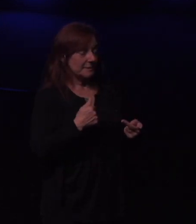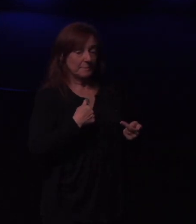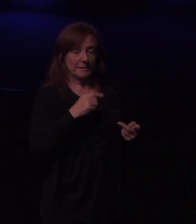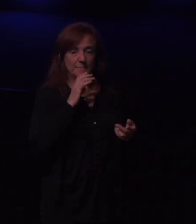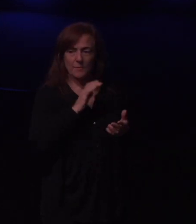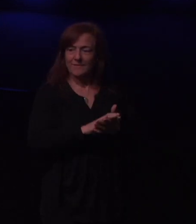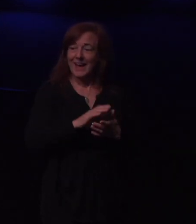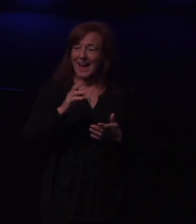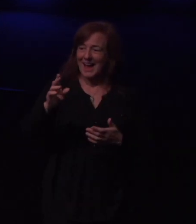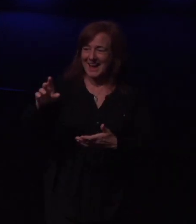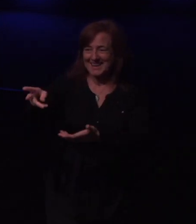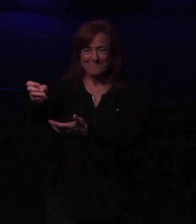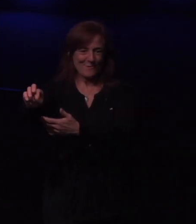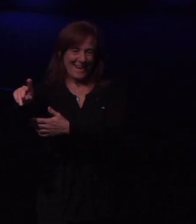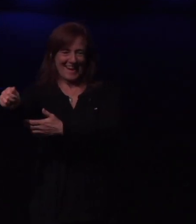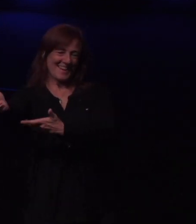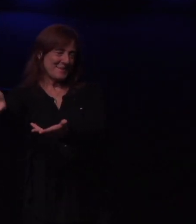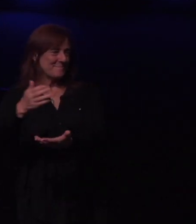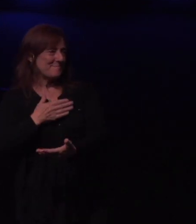Miranda,